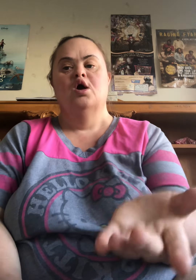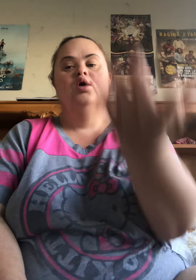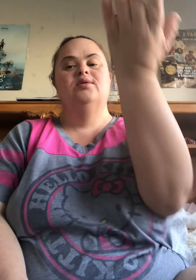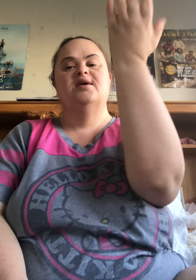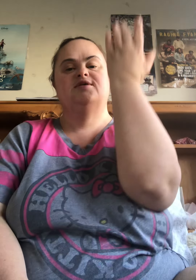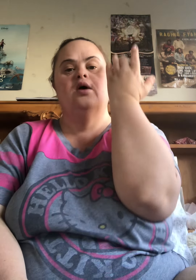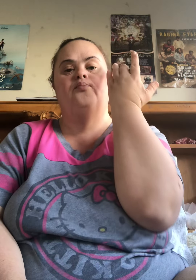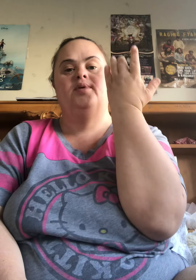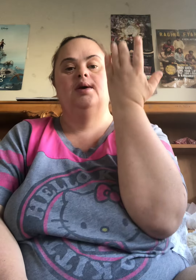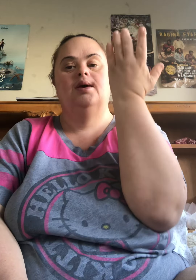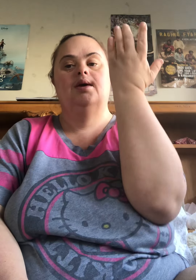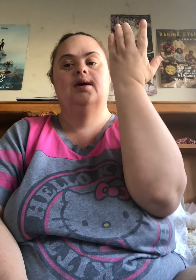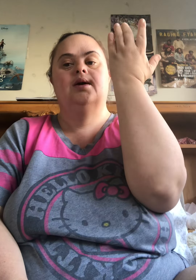disappear. You disappear.